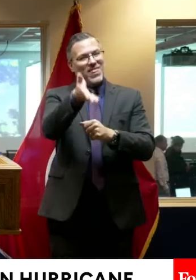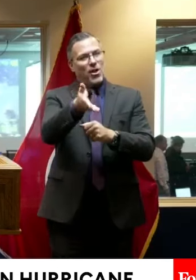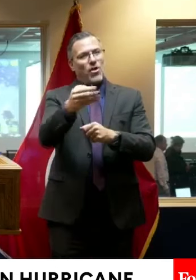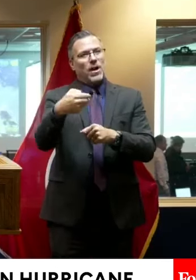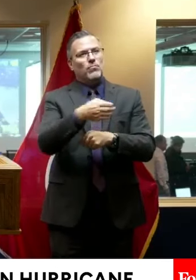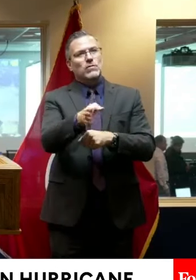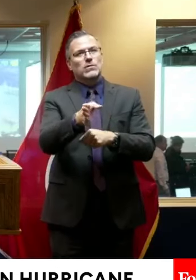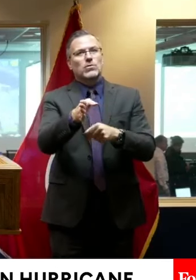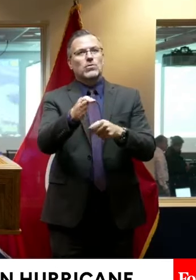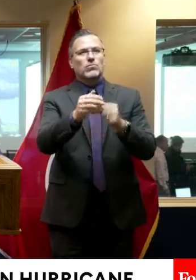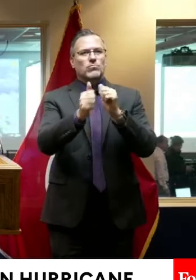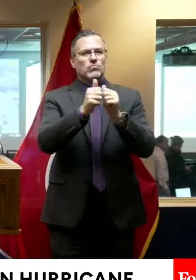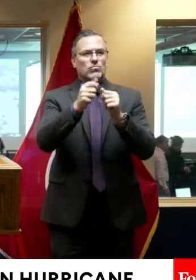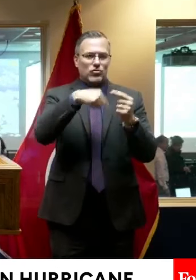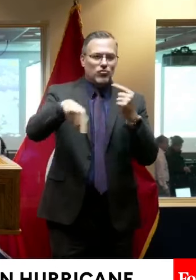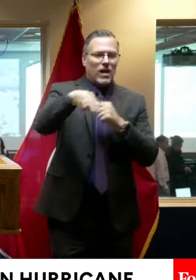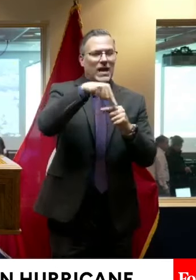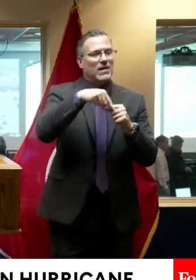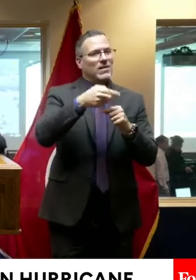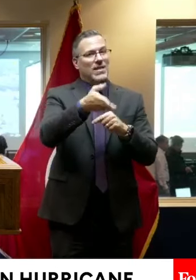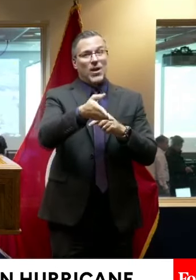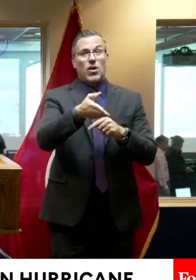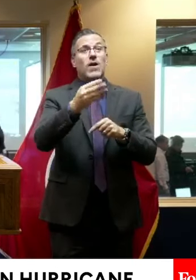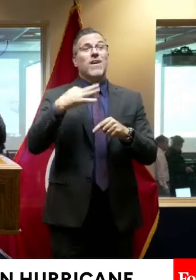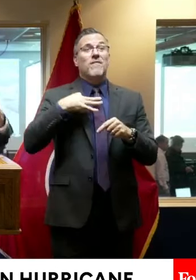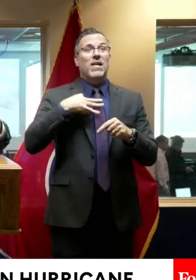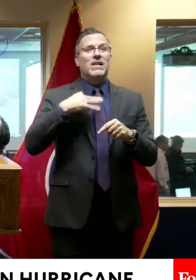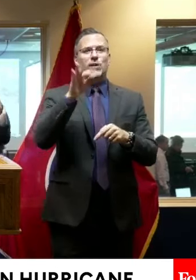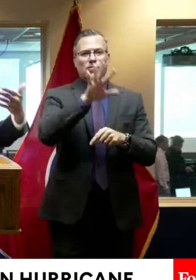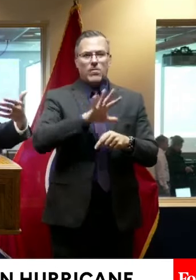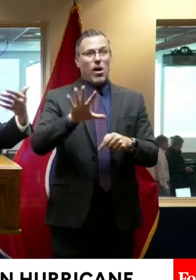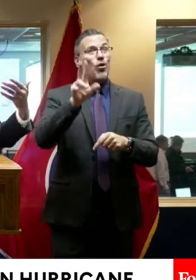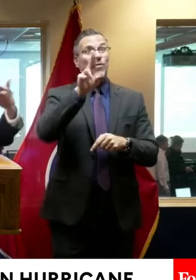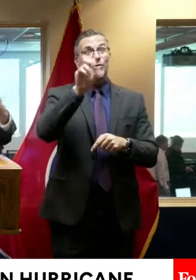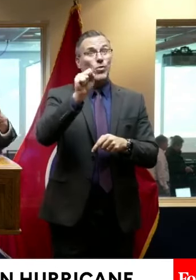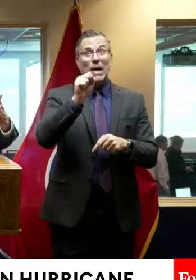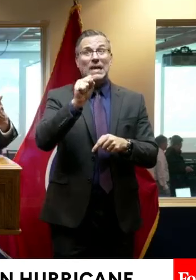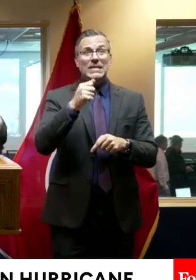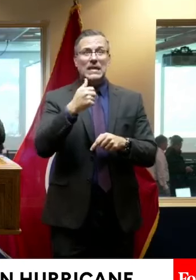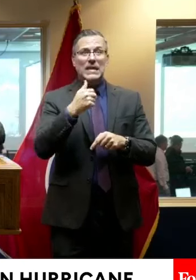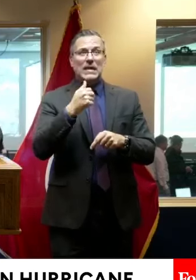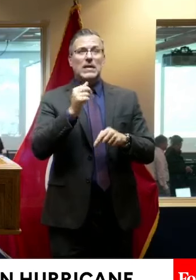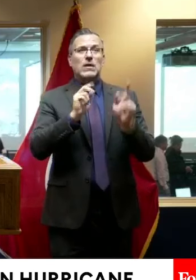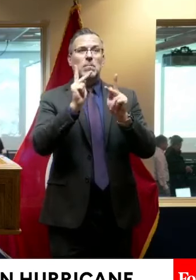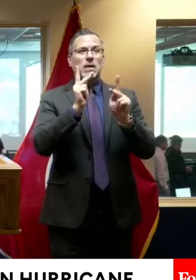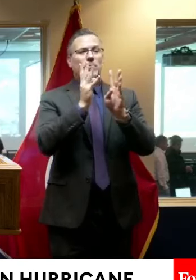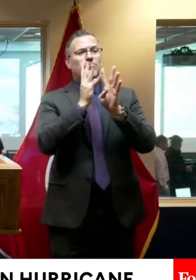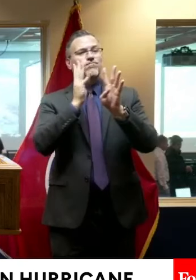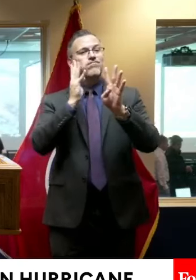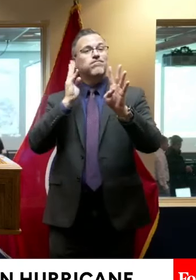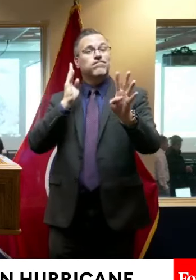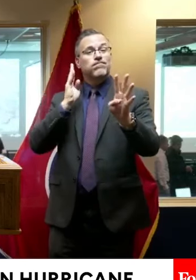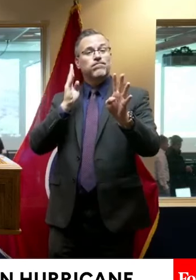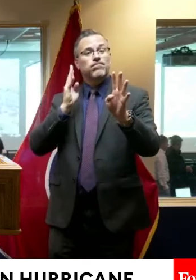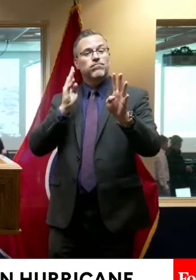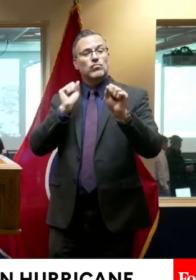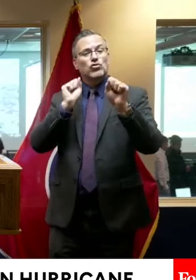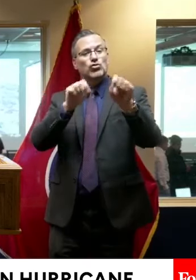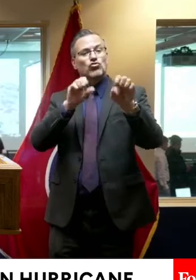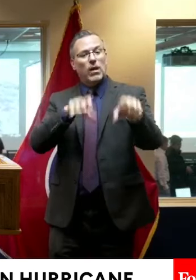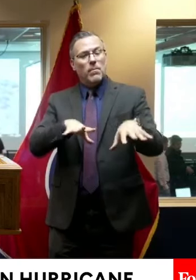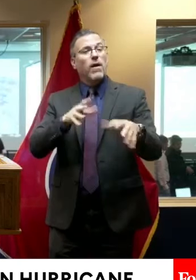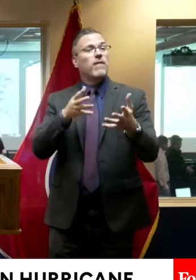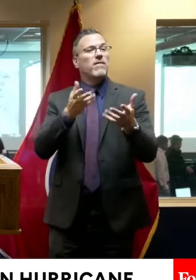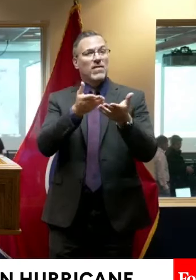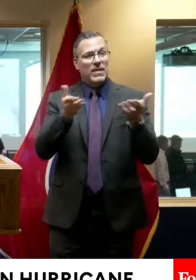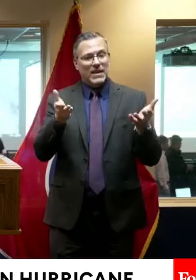are also volunteers from across the country. So I walked down the line of people that were in line with their trucks and cars to deliver goods to the emergency